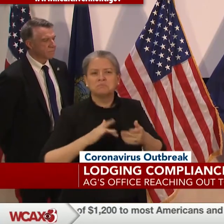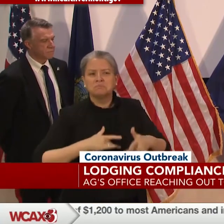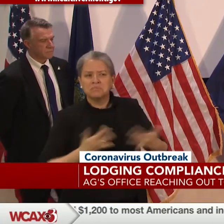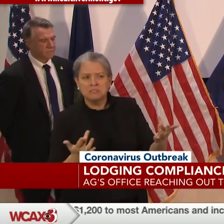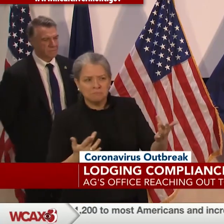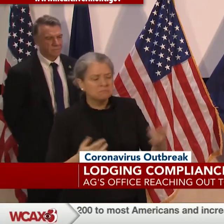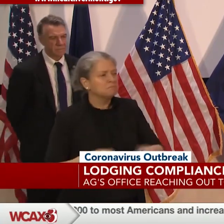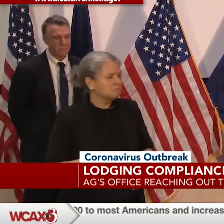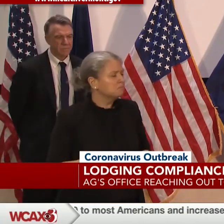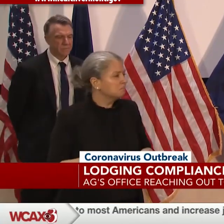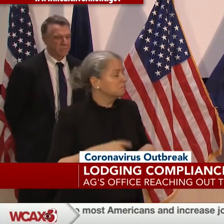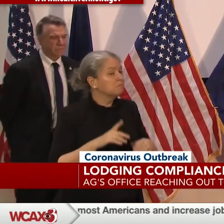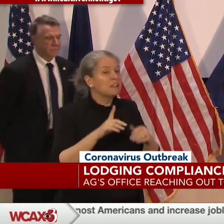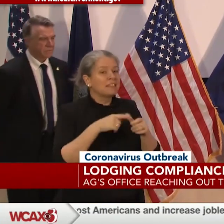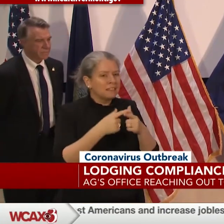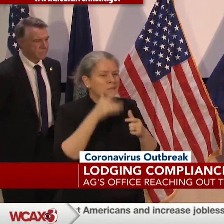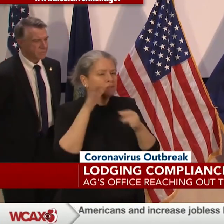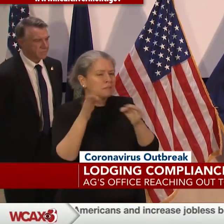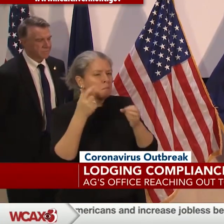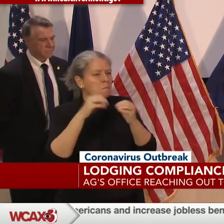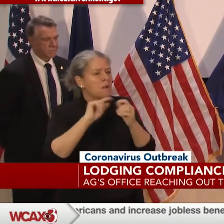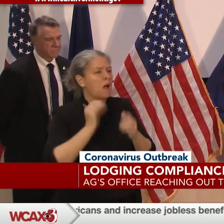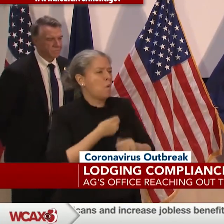with the website.